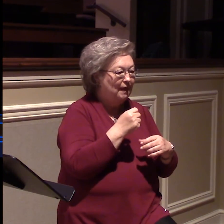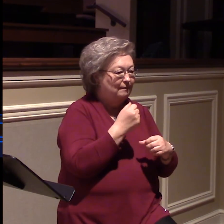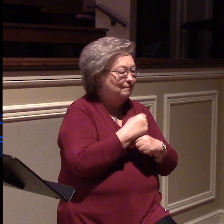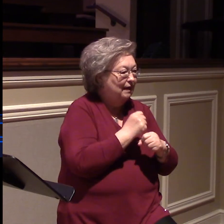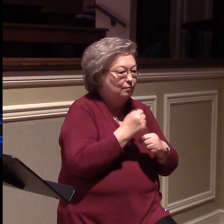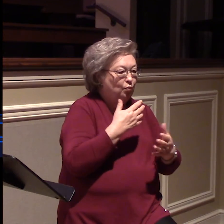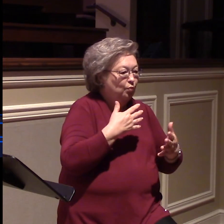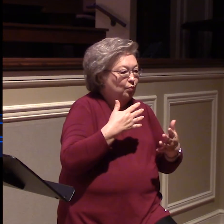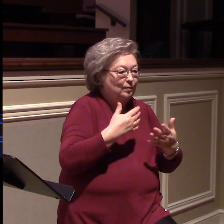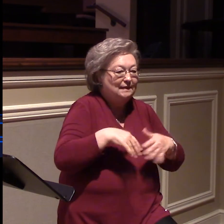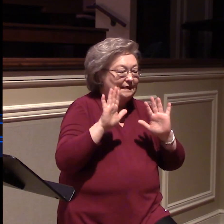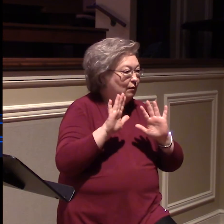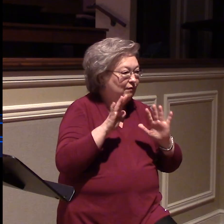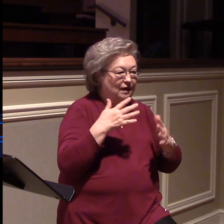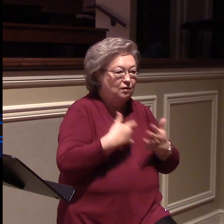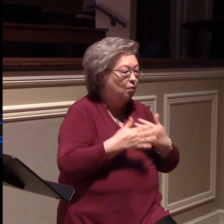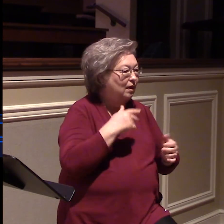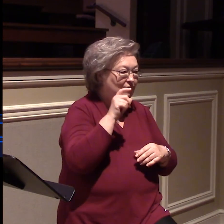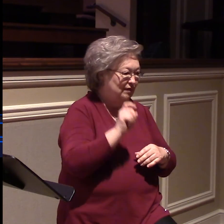might have what they need spiritually.